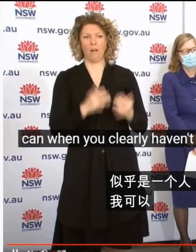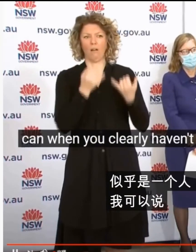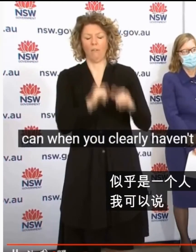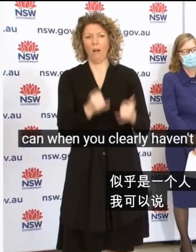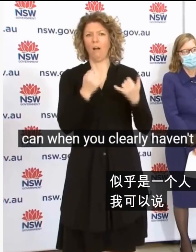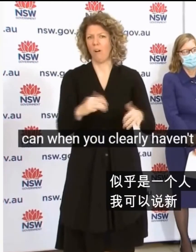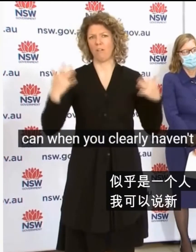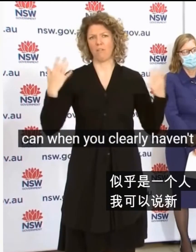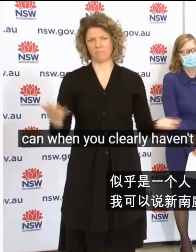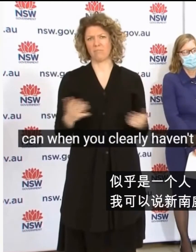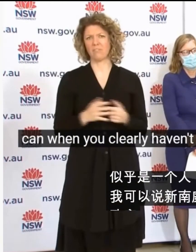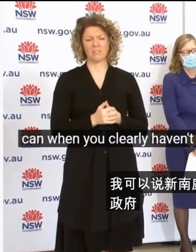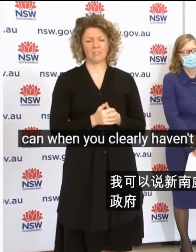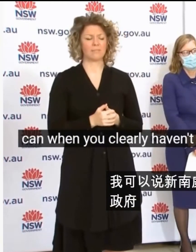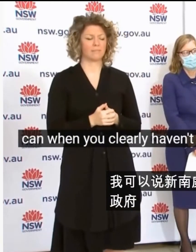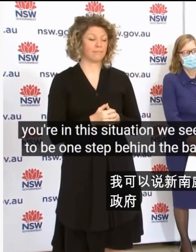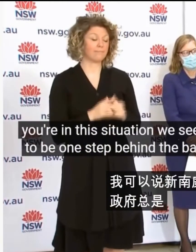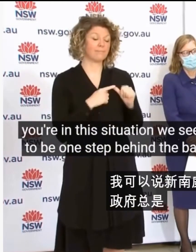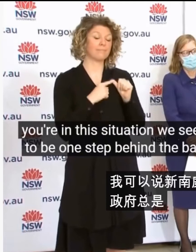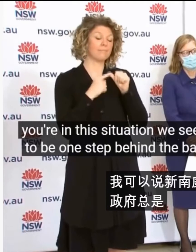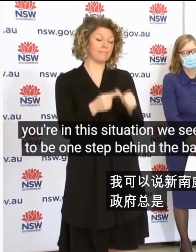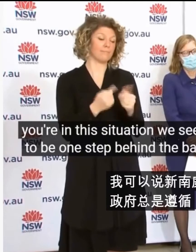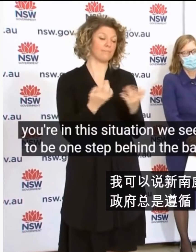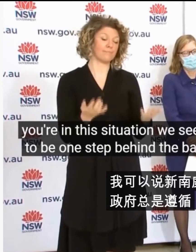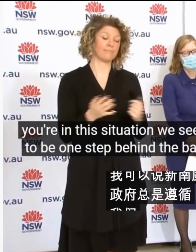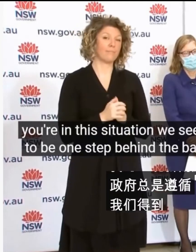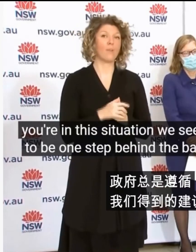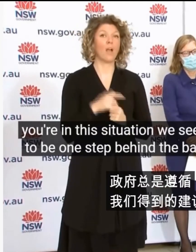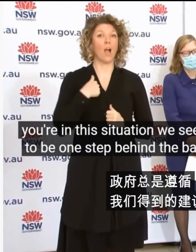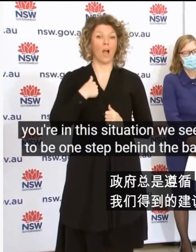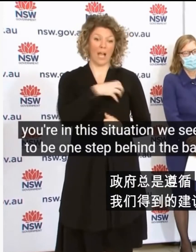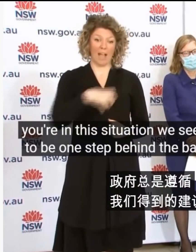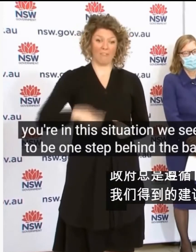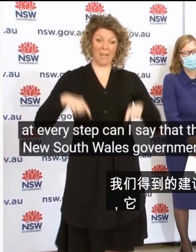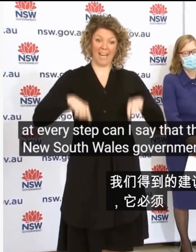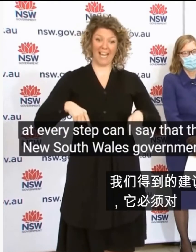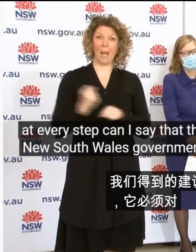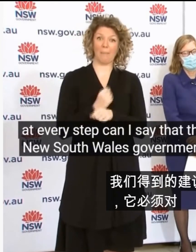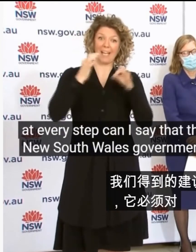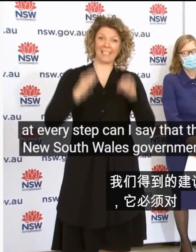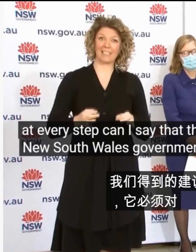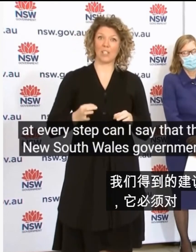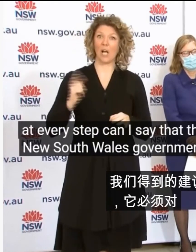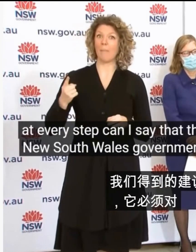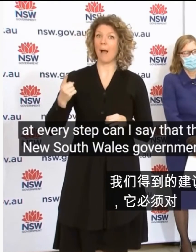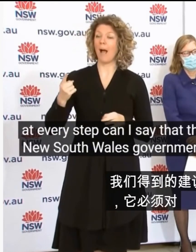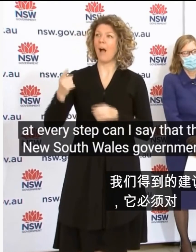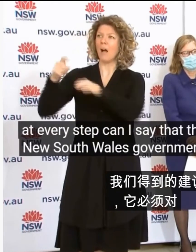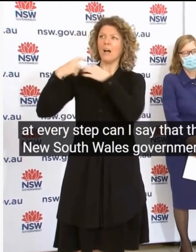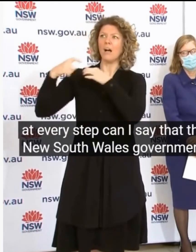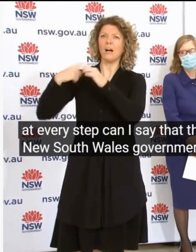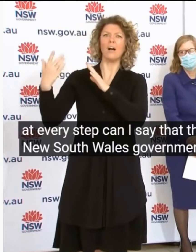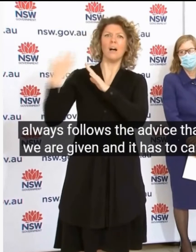Can I say that the New South Wales government always follows the advice that we're given, and it has to. Really sorry, can you just let me